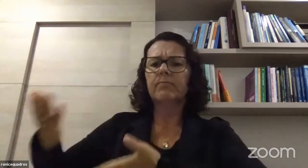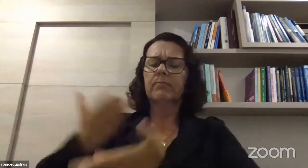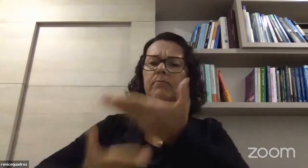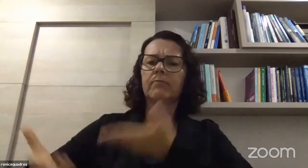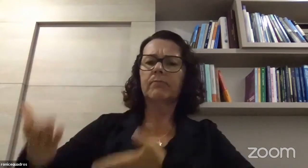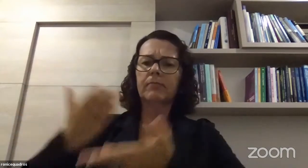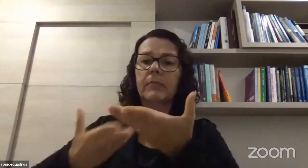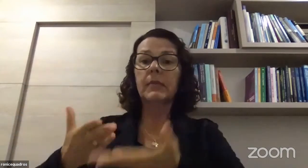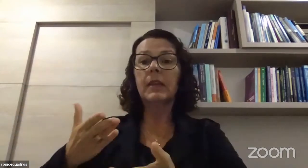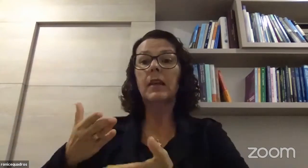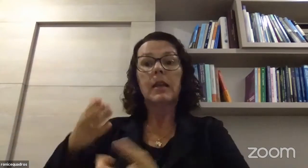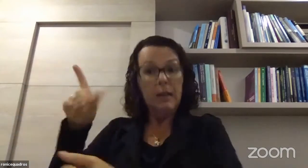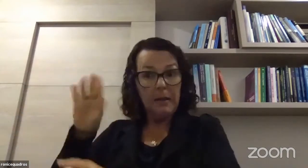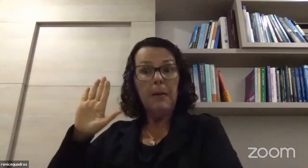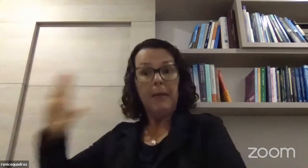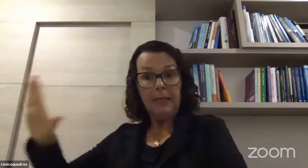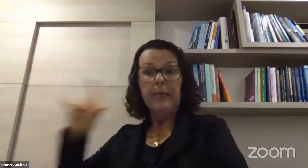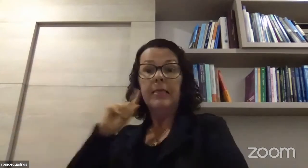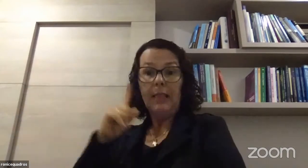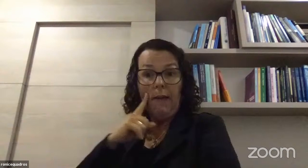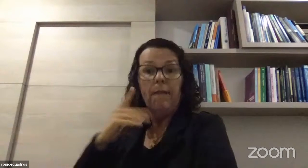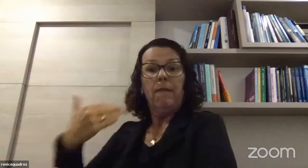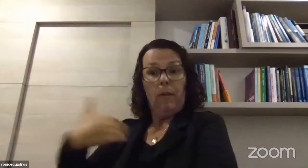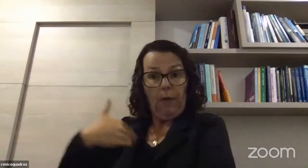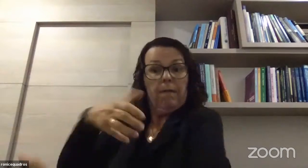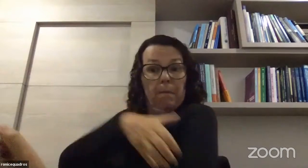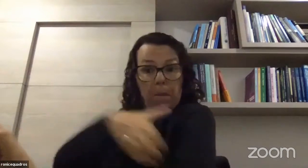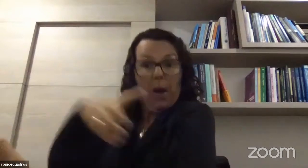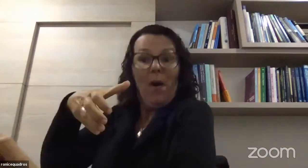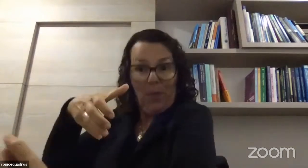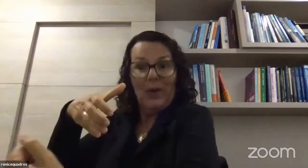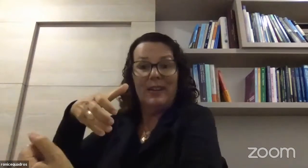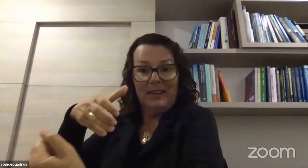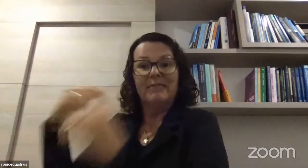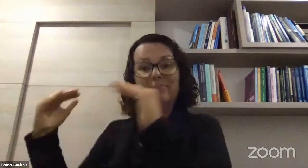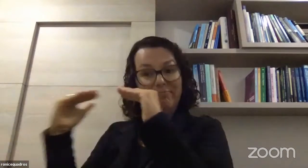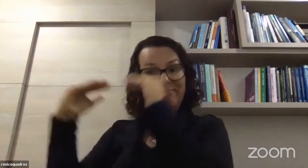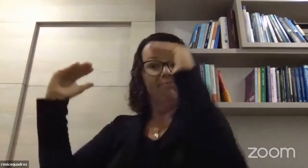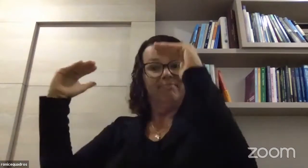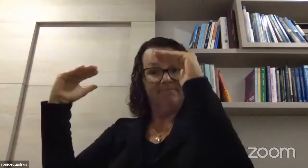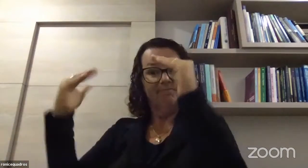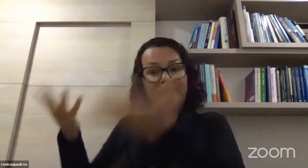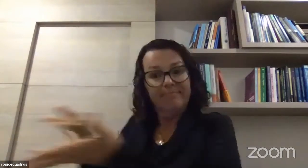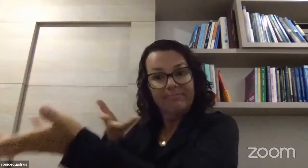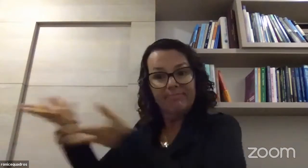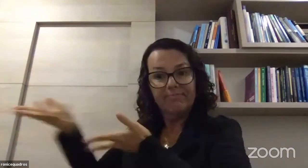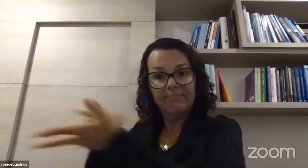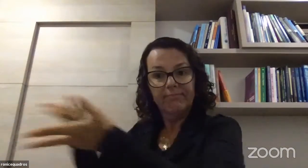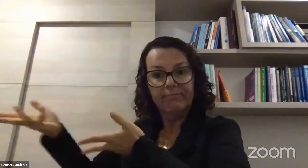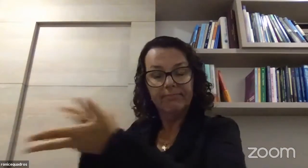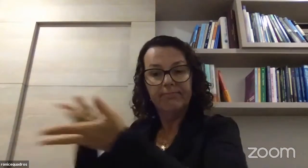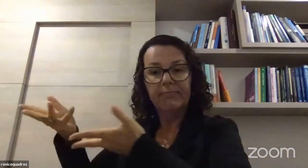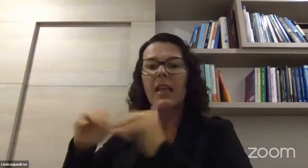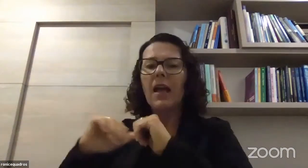deaf people within their own research, so other deaf colleagues,